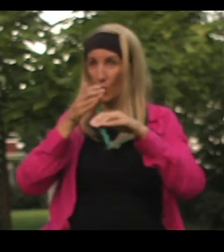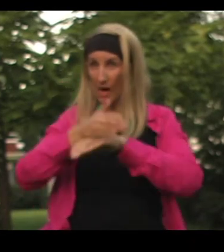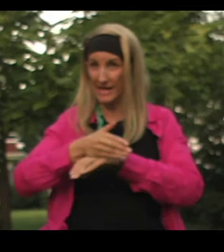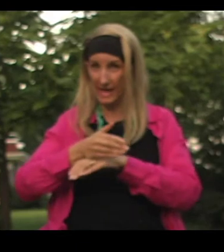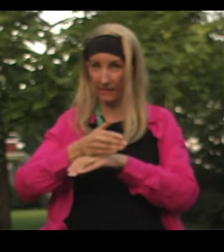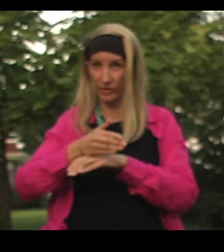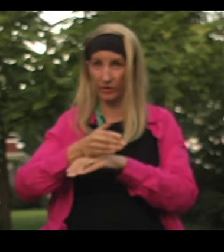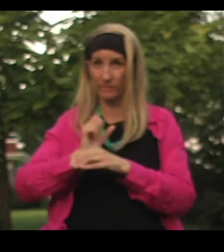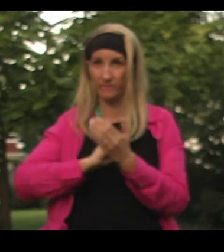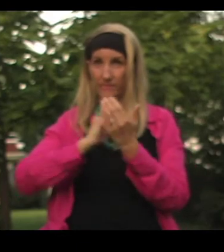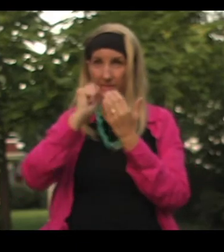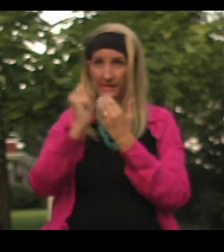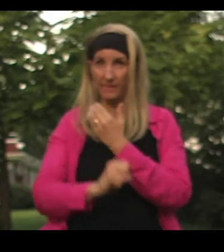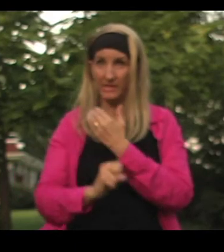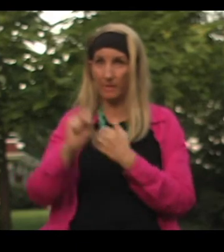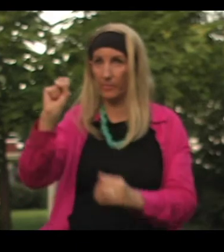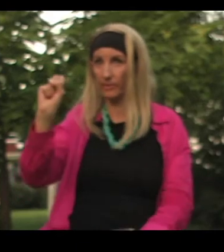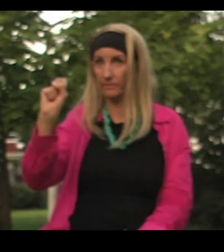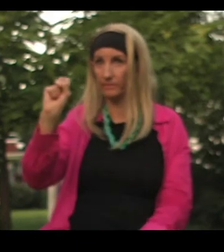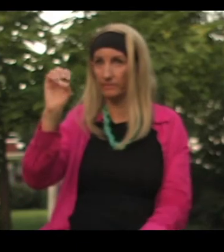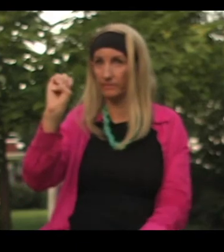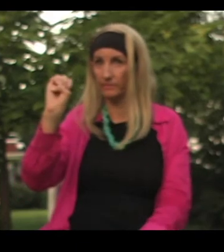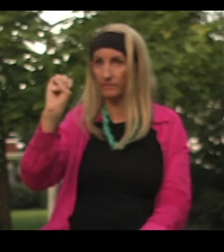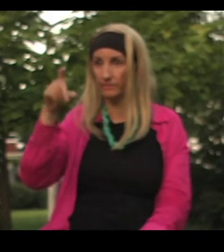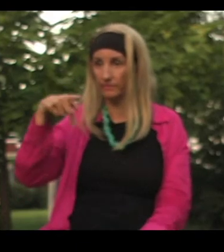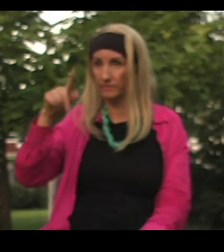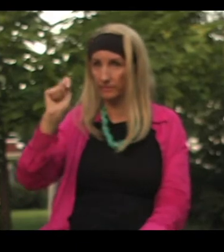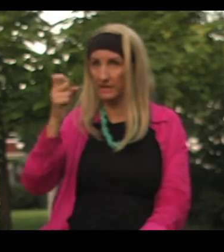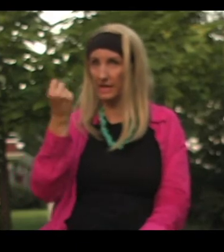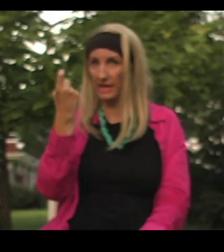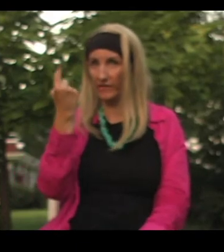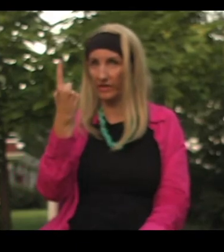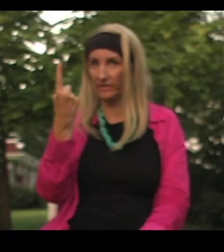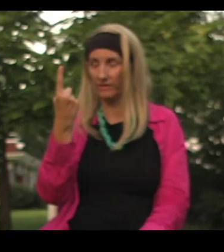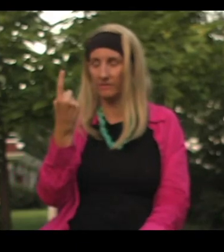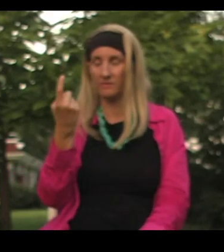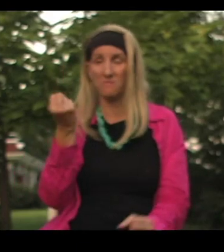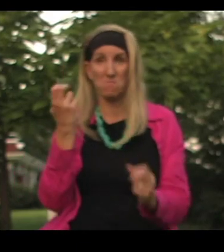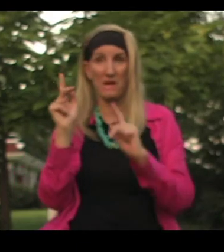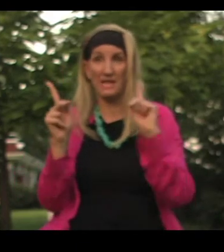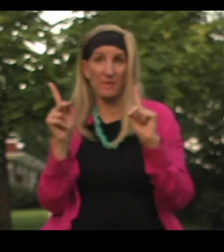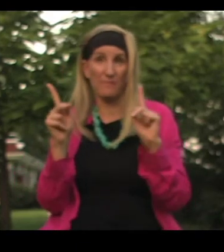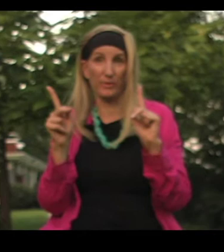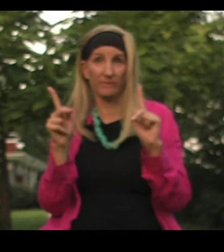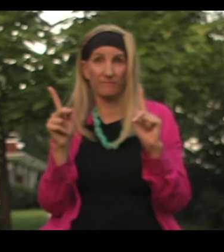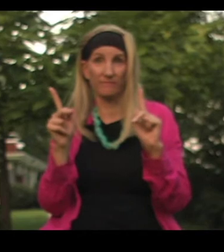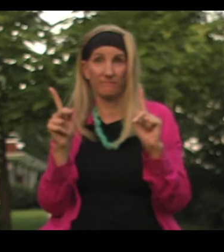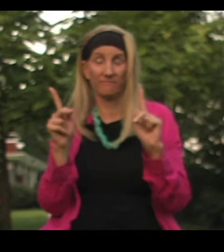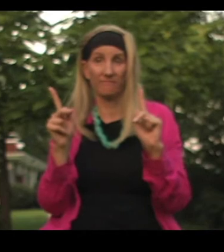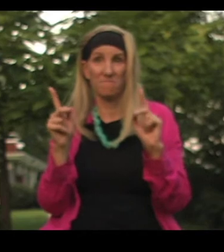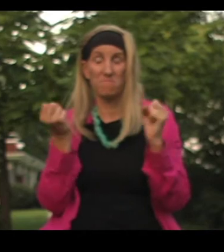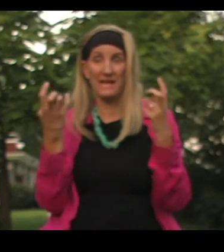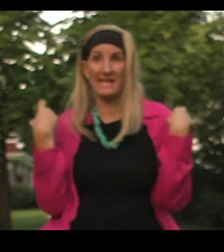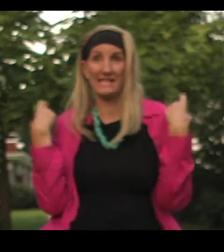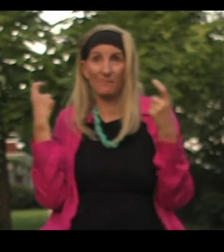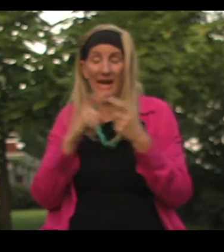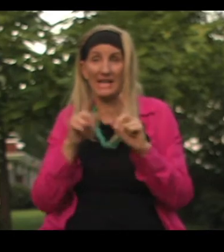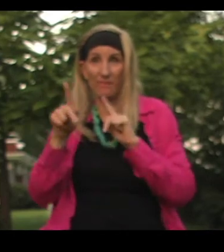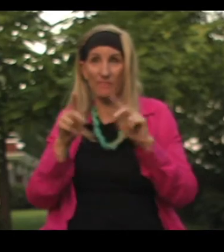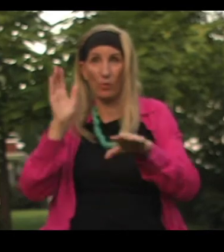right after September 11th. Many people, many Hispanic people warned